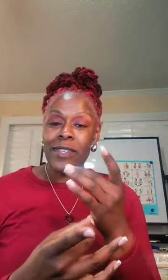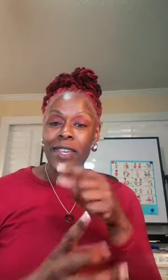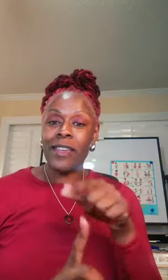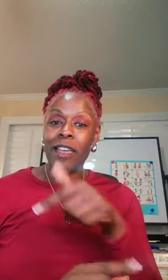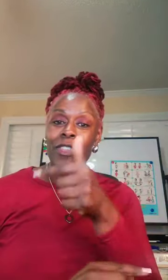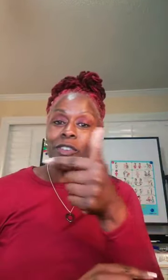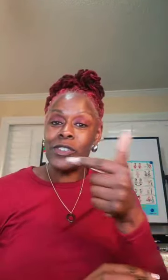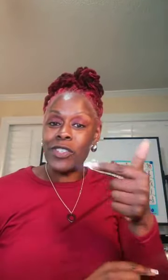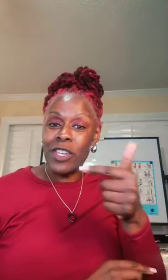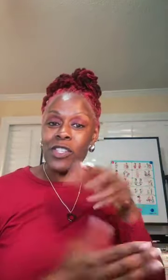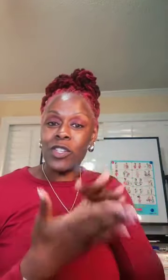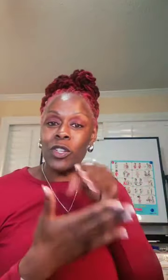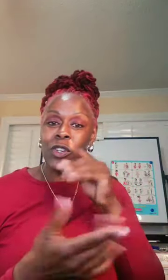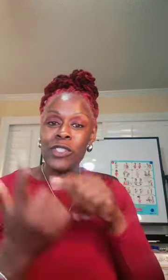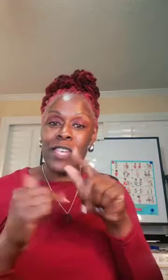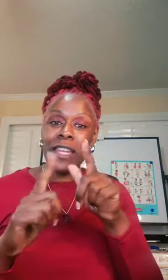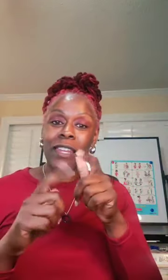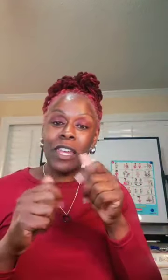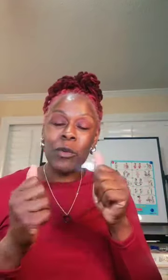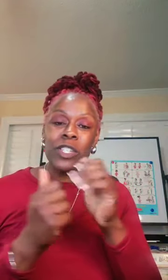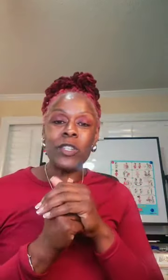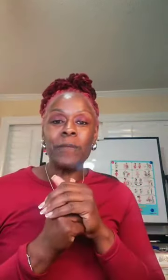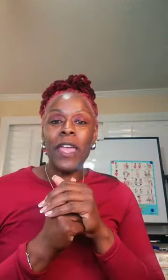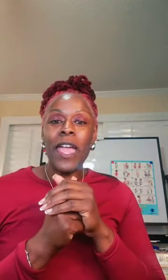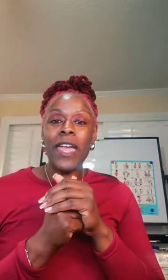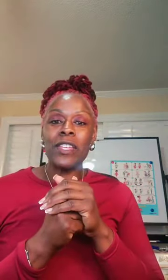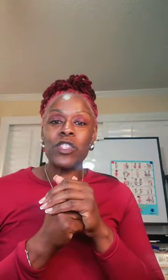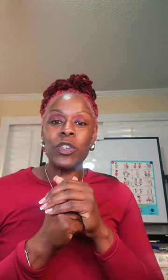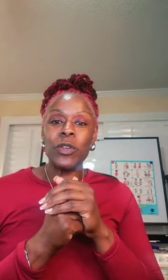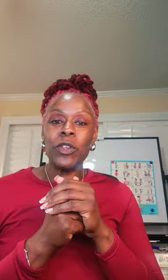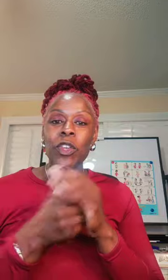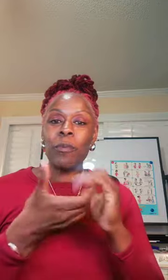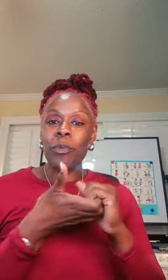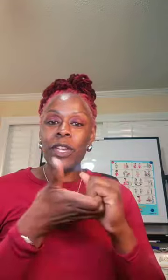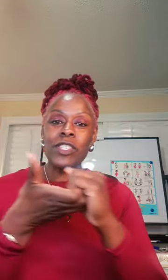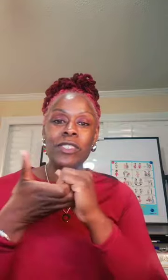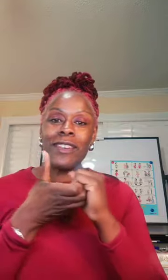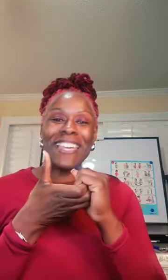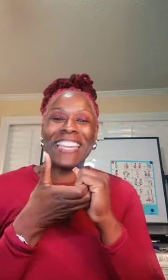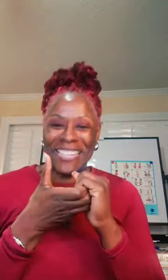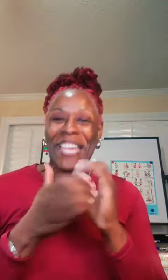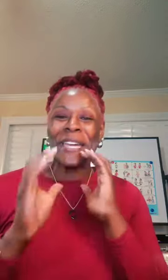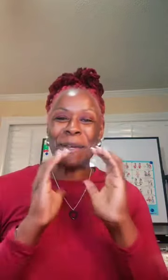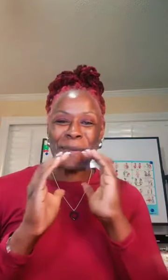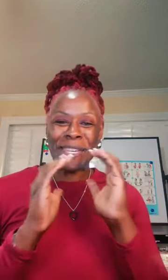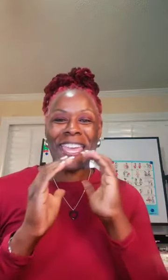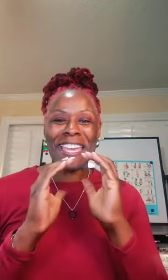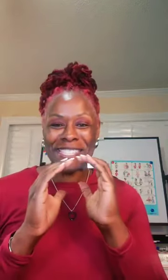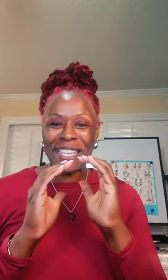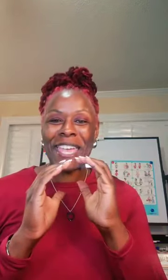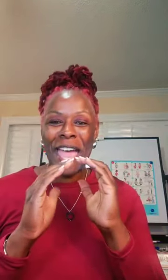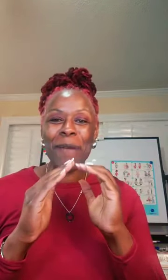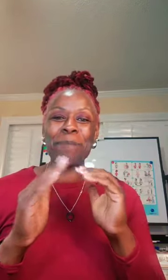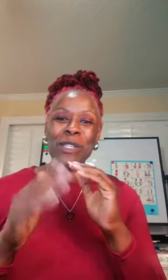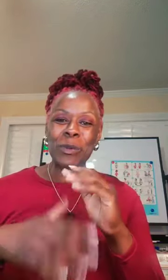in others to learn sign language, and to, bridge the communication gap